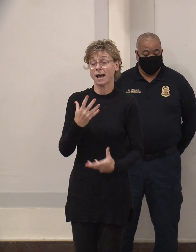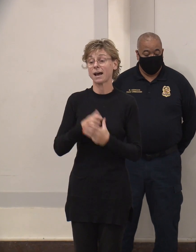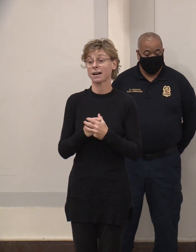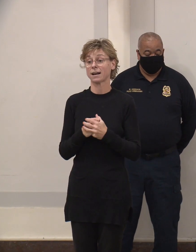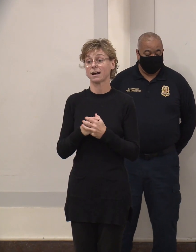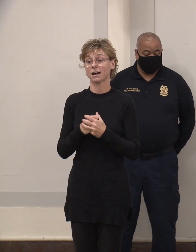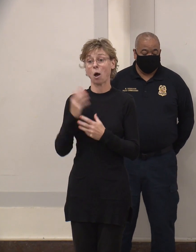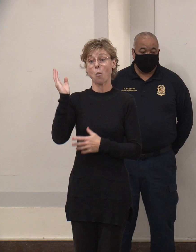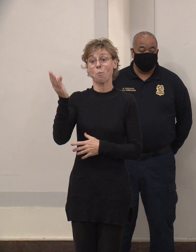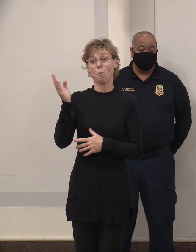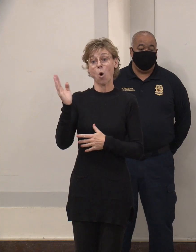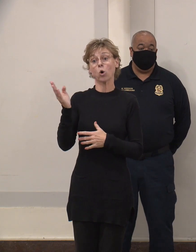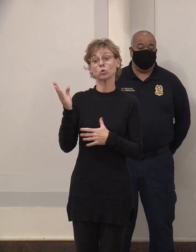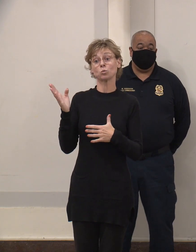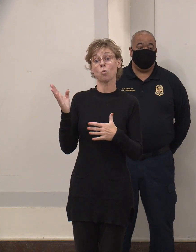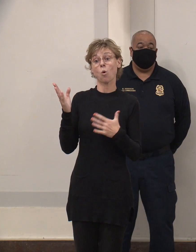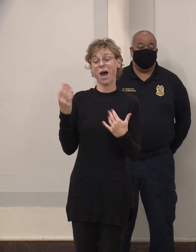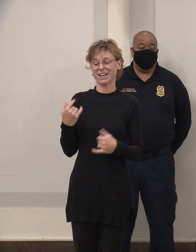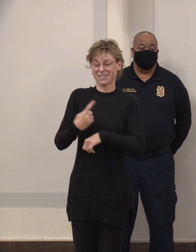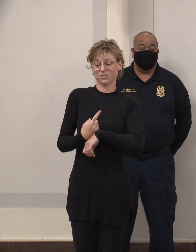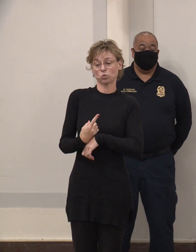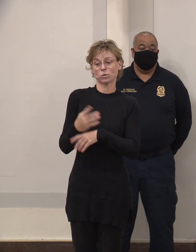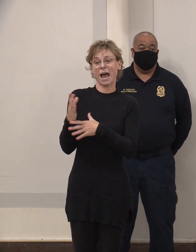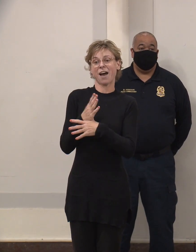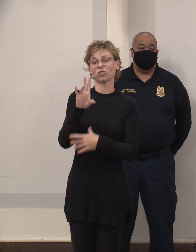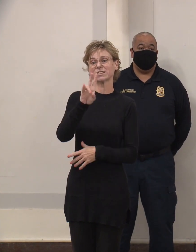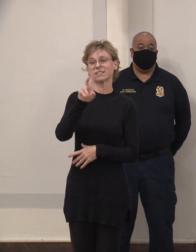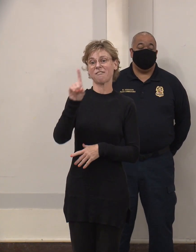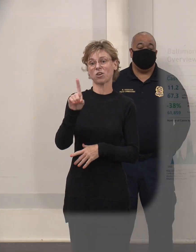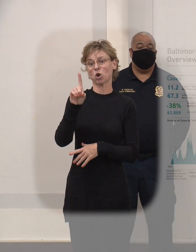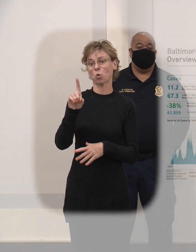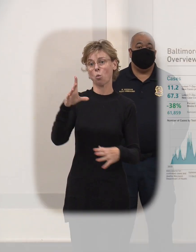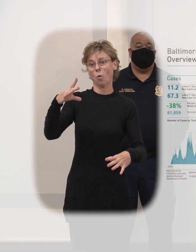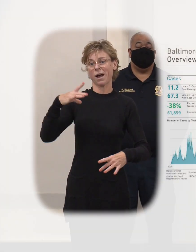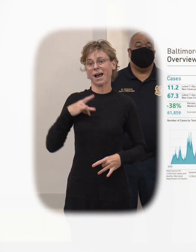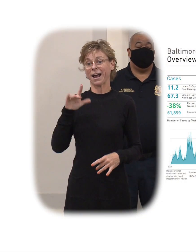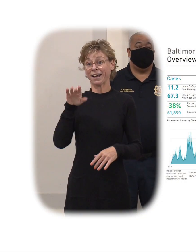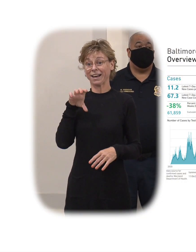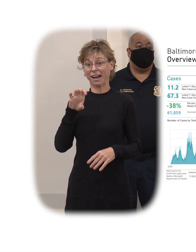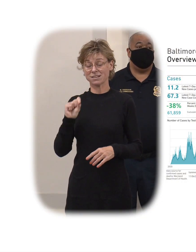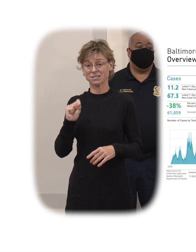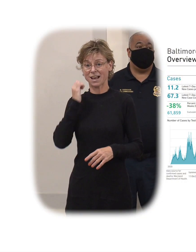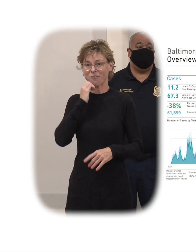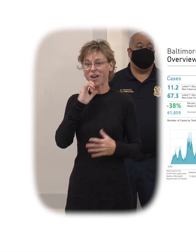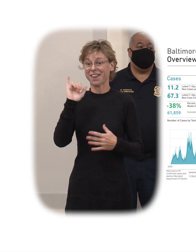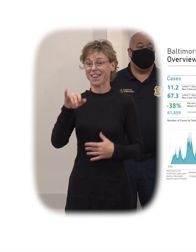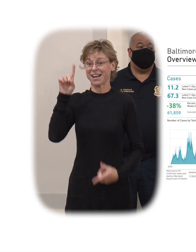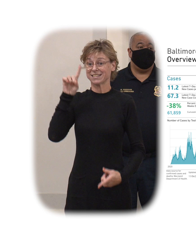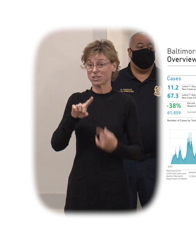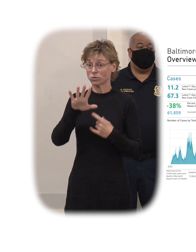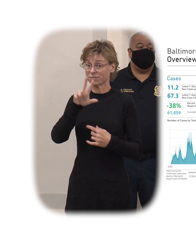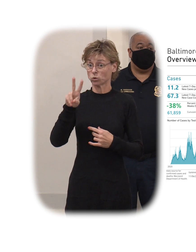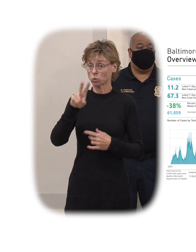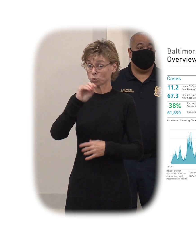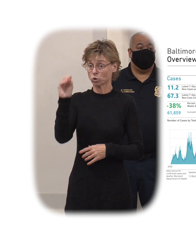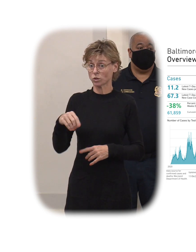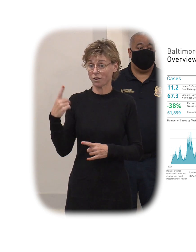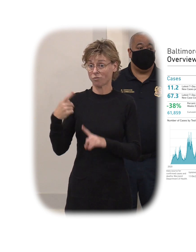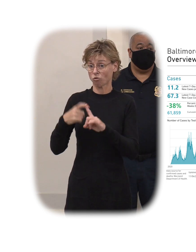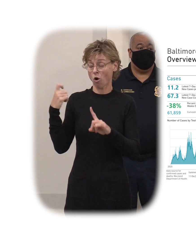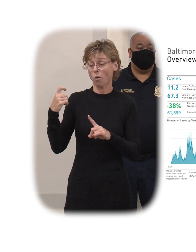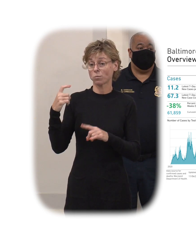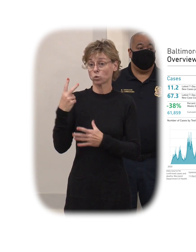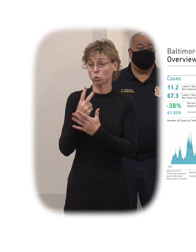City was averaging 71 cases per day. This is a decrease of 15% from 2 weeks ago. Our average positivity